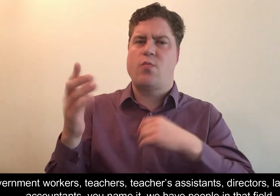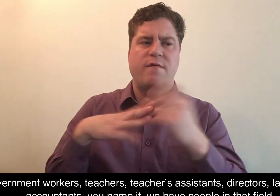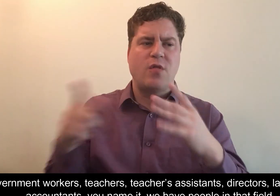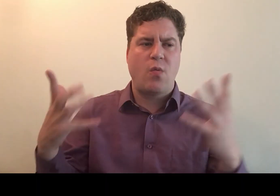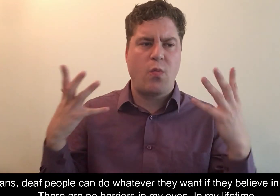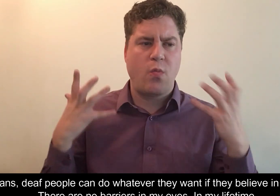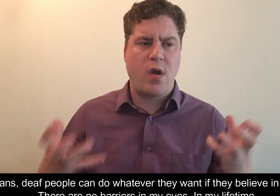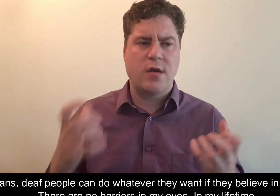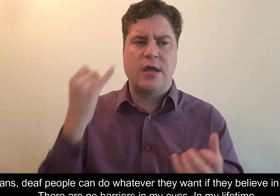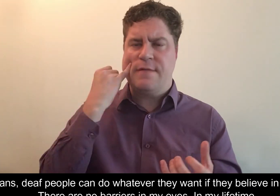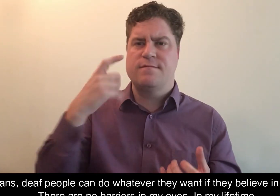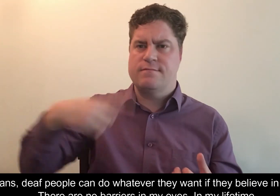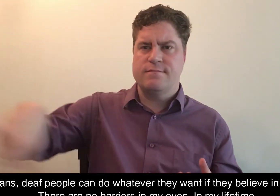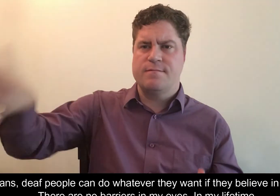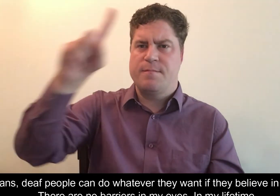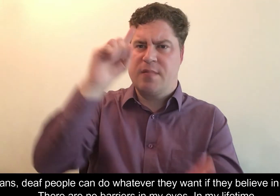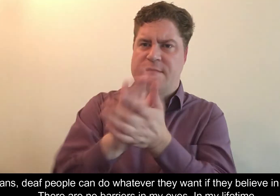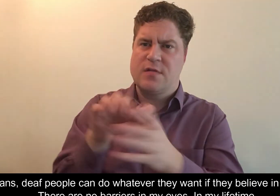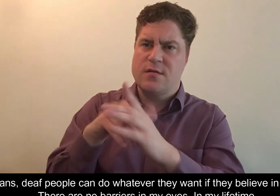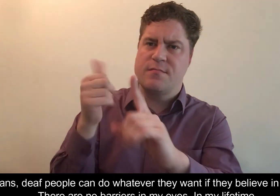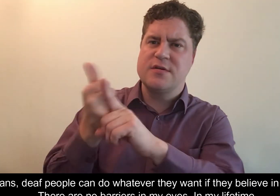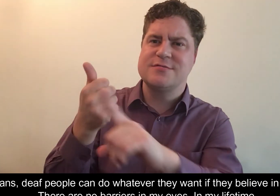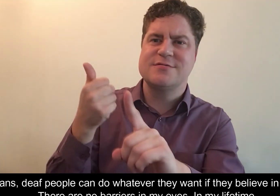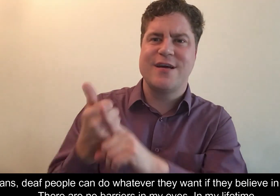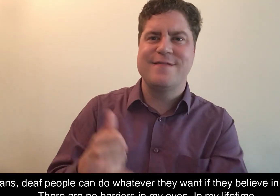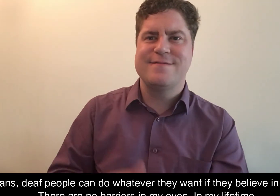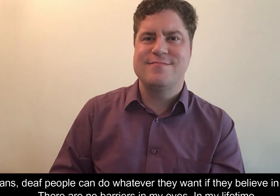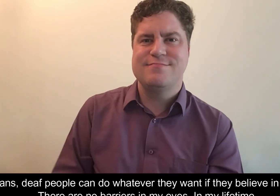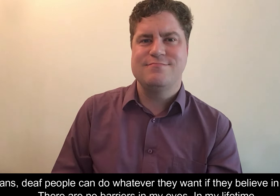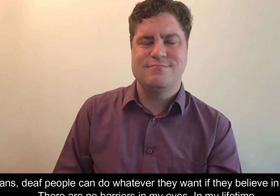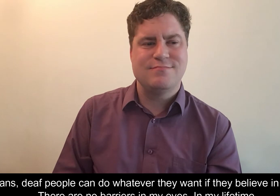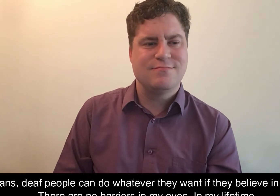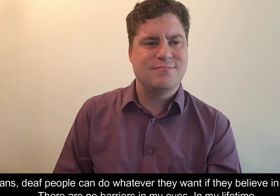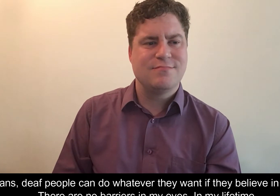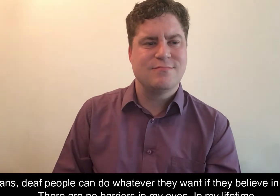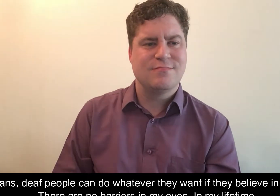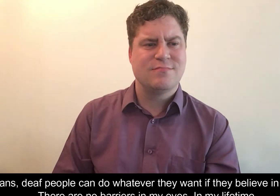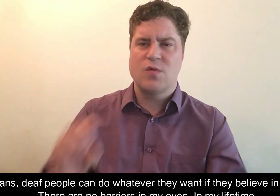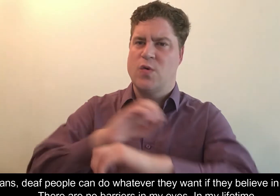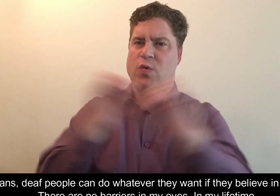it. You can be and do whatever you want if you believe in yourself.